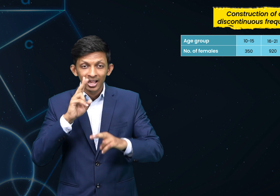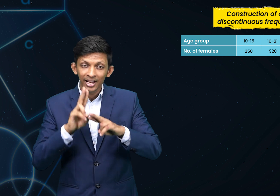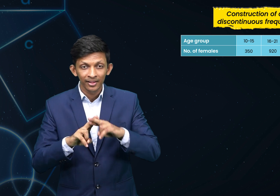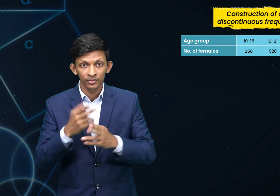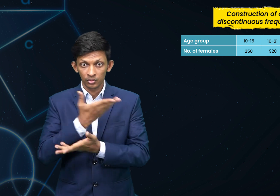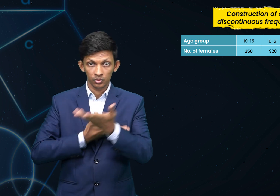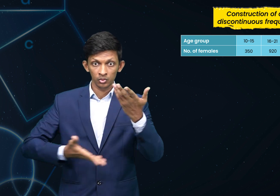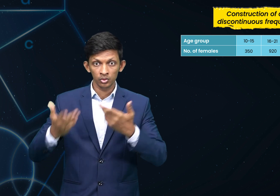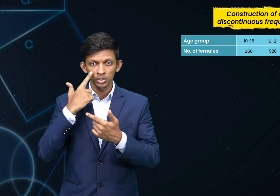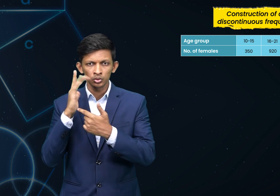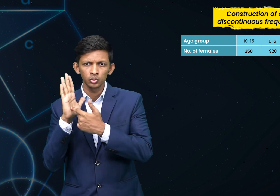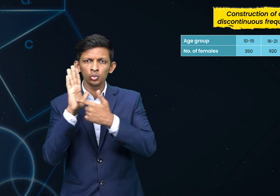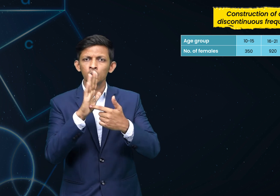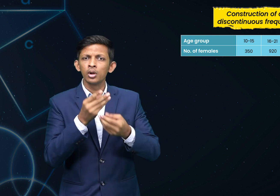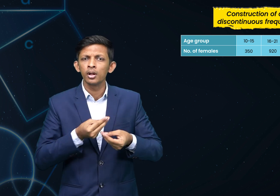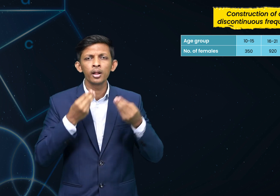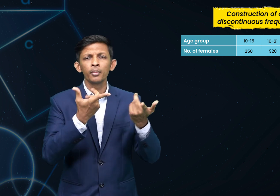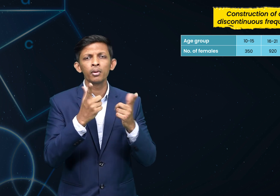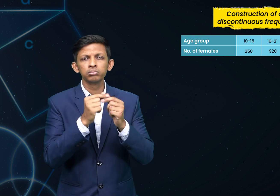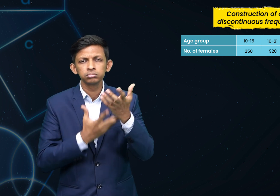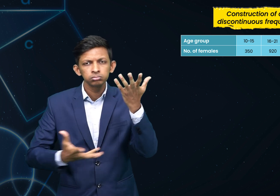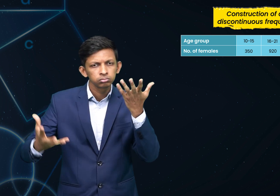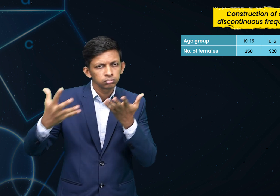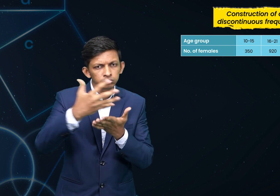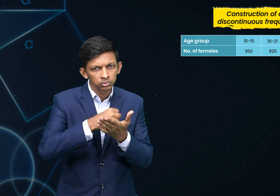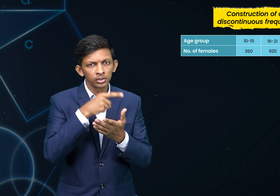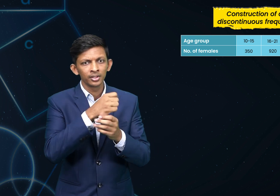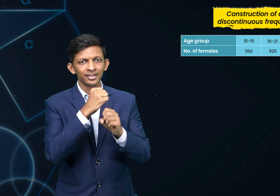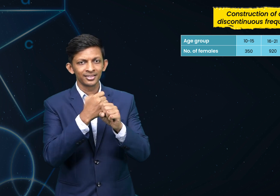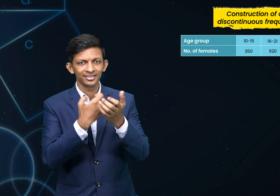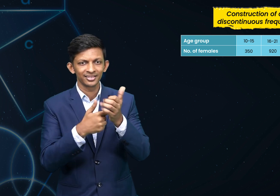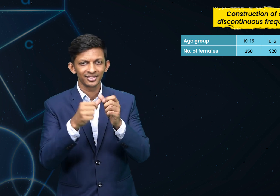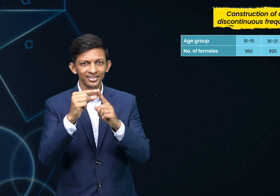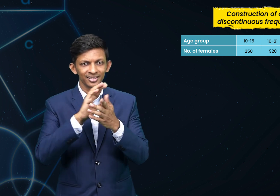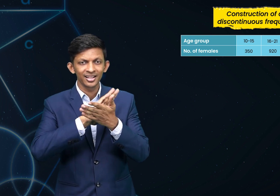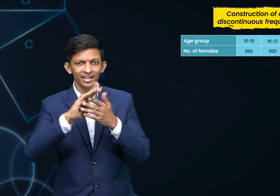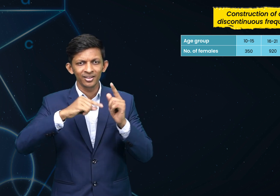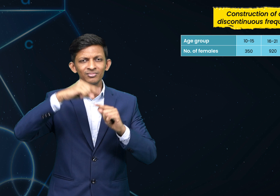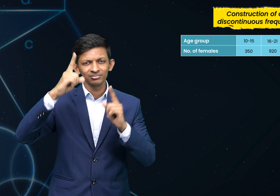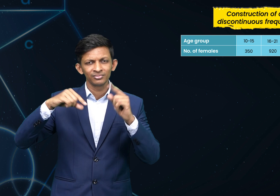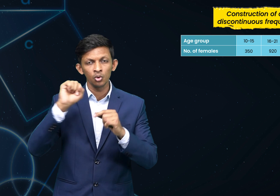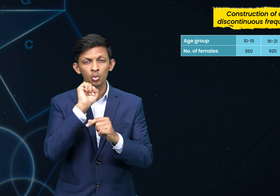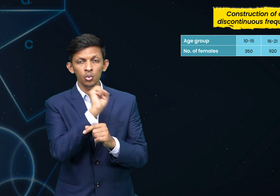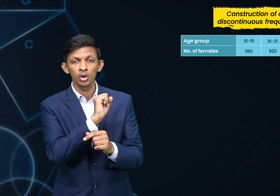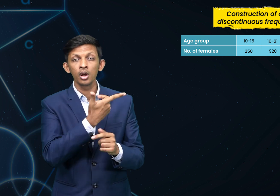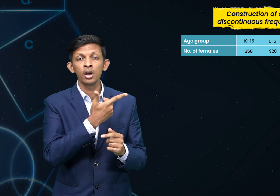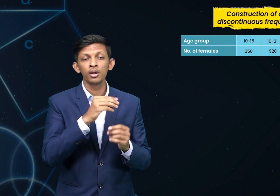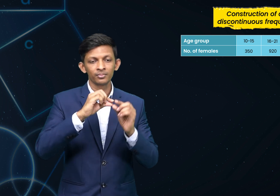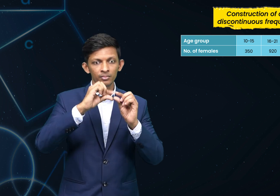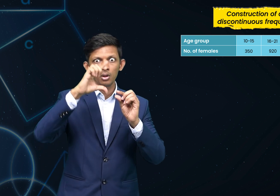If we represent the given data as it is by a graph, we shall get a bar graph, as there will be gaps between